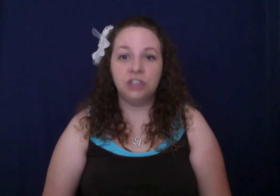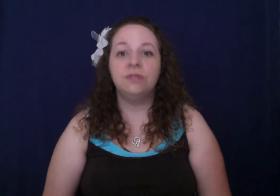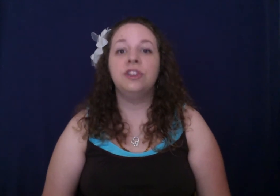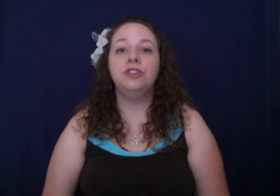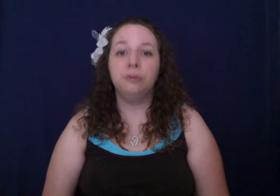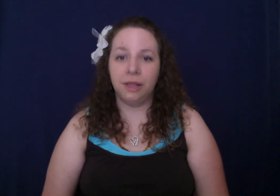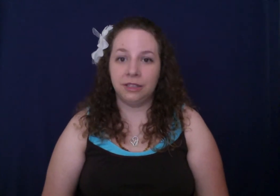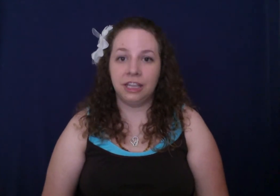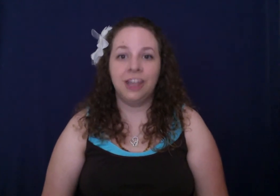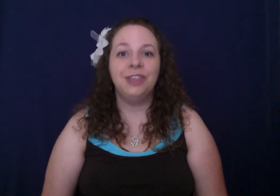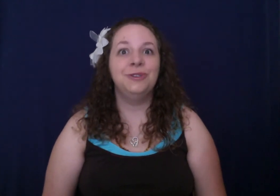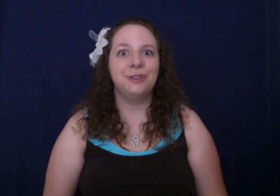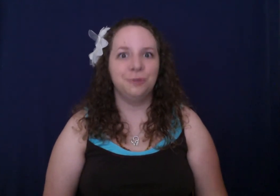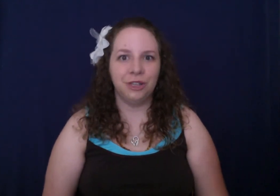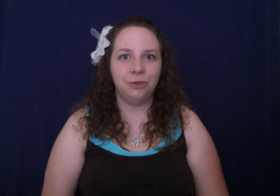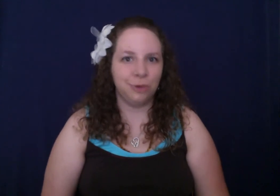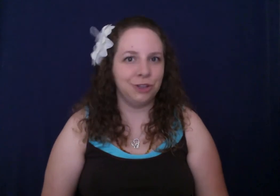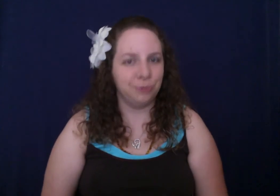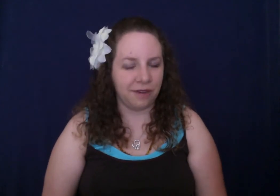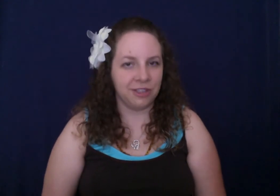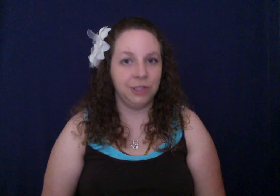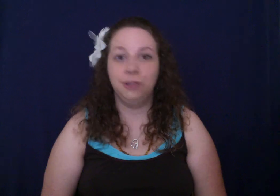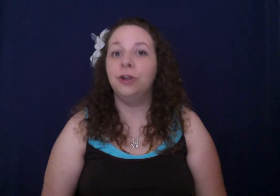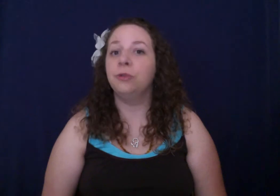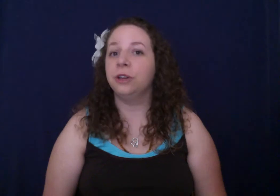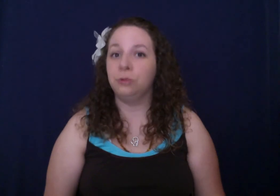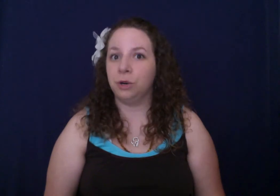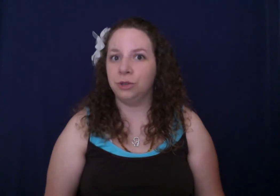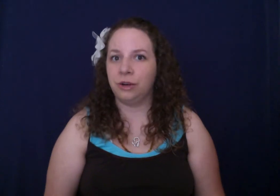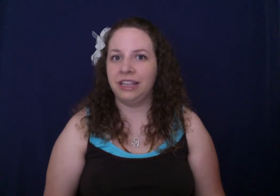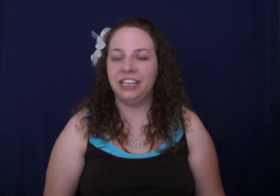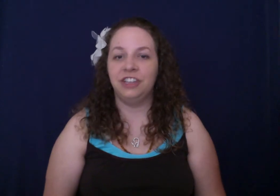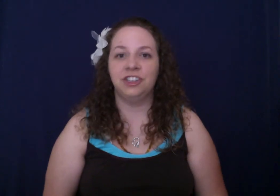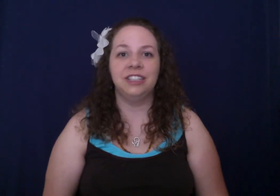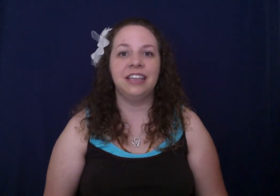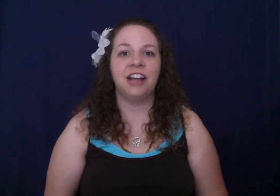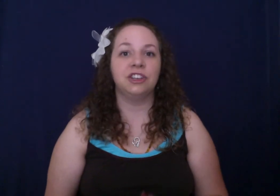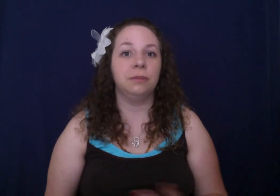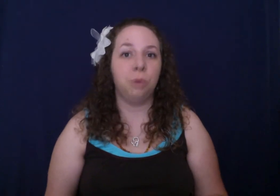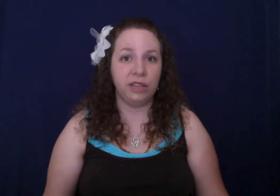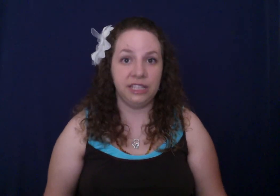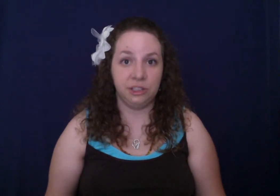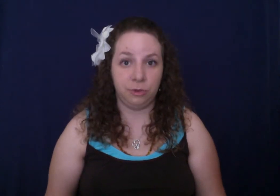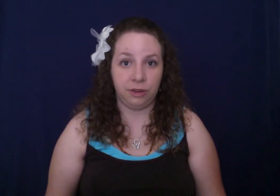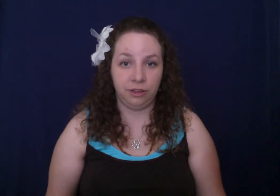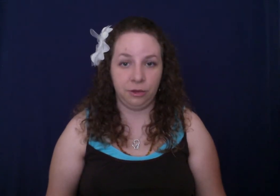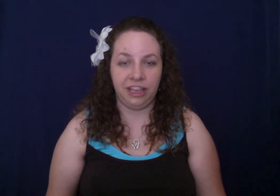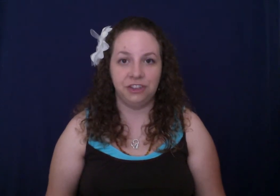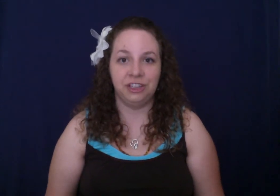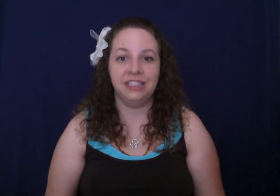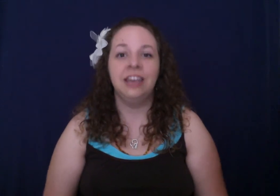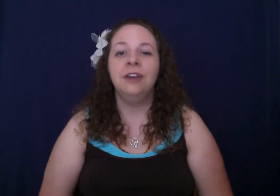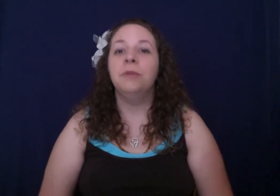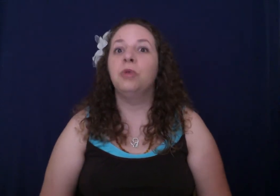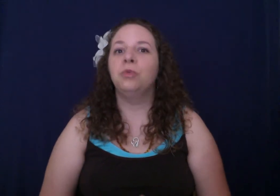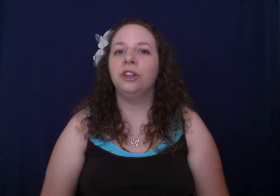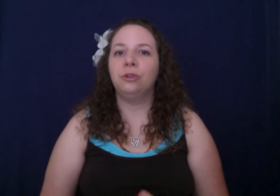of the new building using real world reference. So you know real world orientation is actually pointing to where the location is, but real